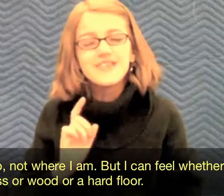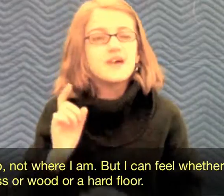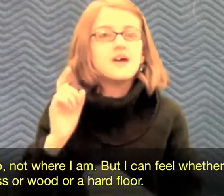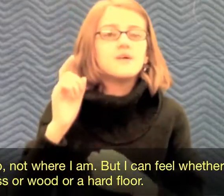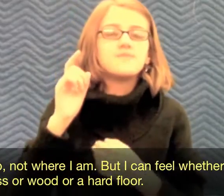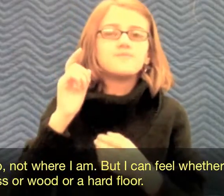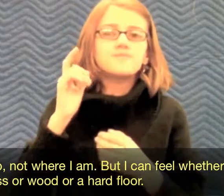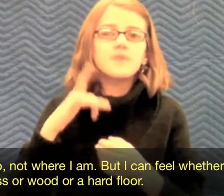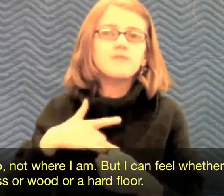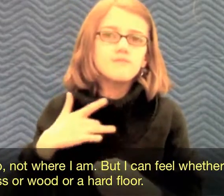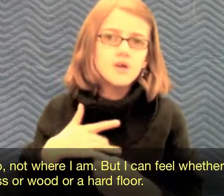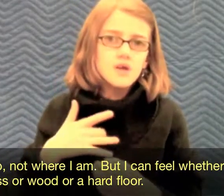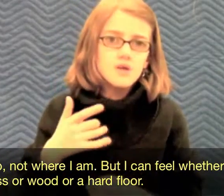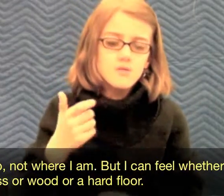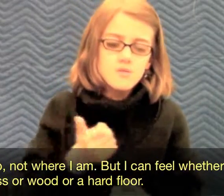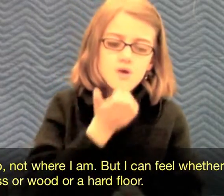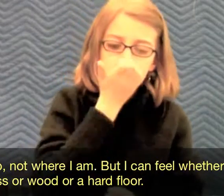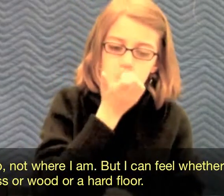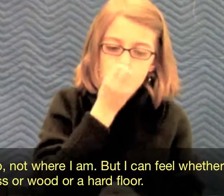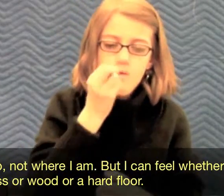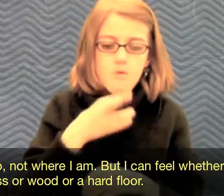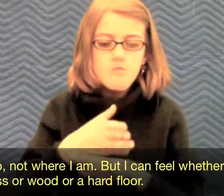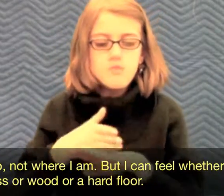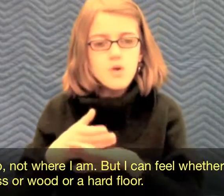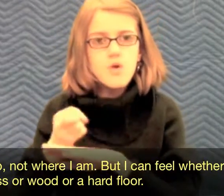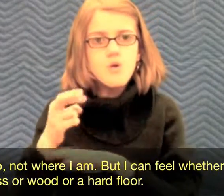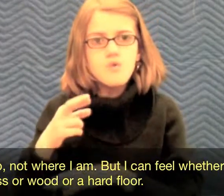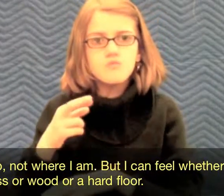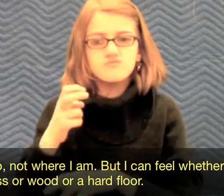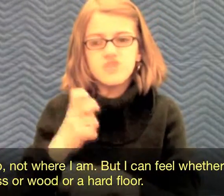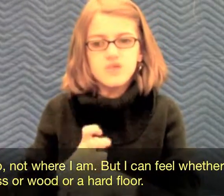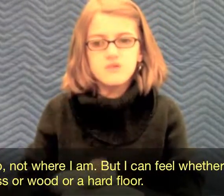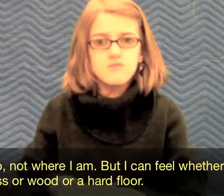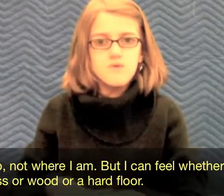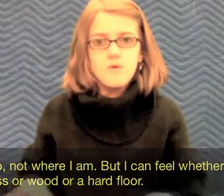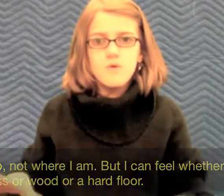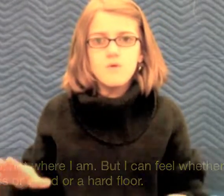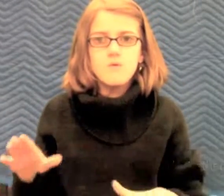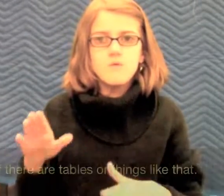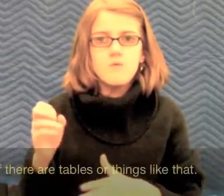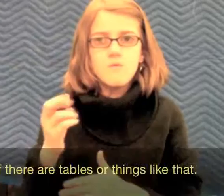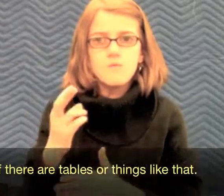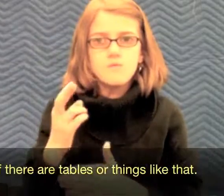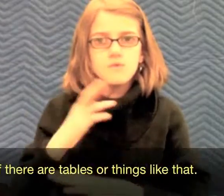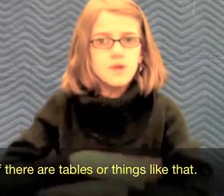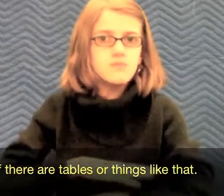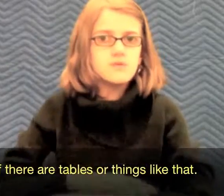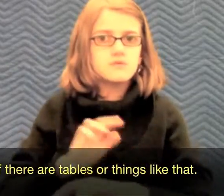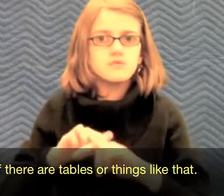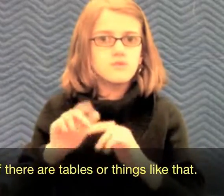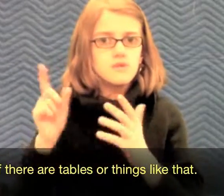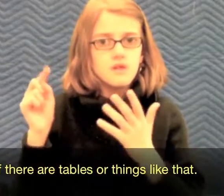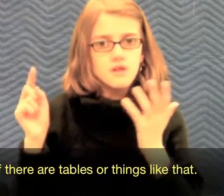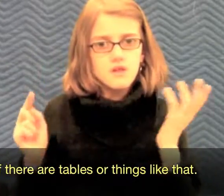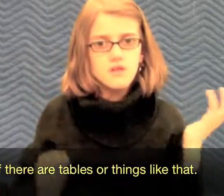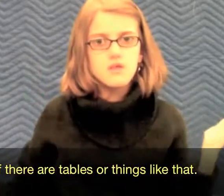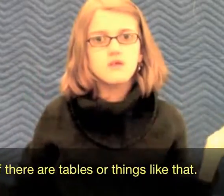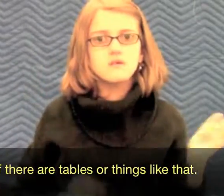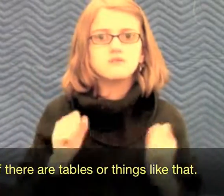No, not where I am, but like I can feel whether it's grass or wood or a hard floor or if there are tables or